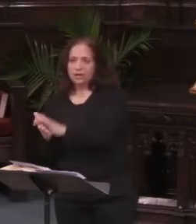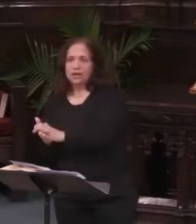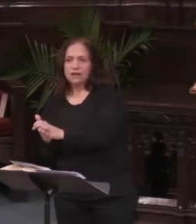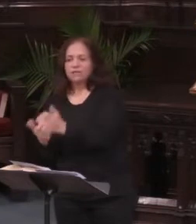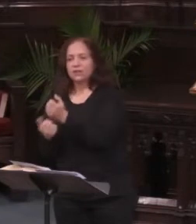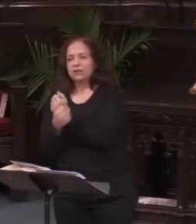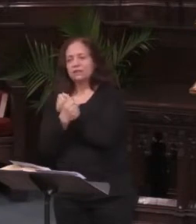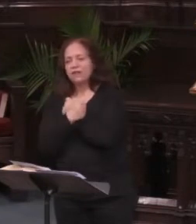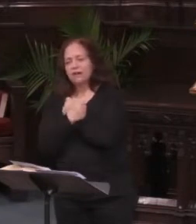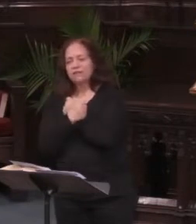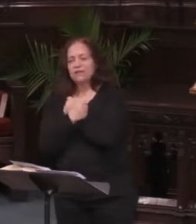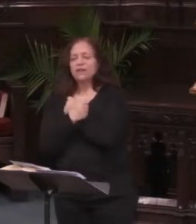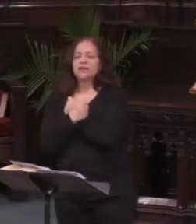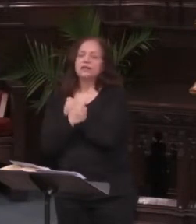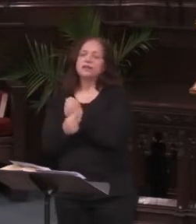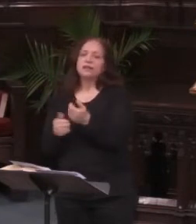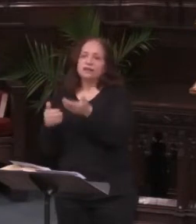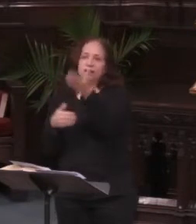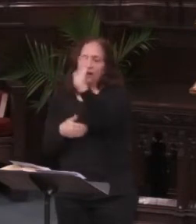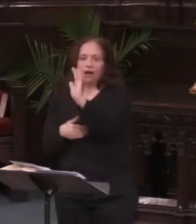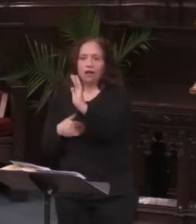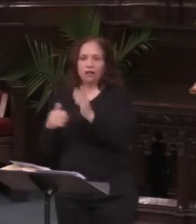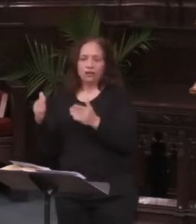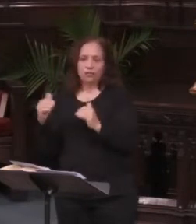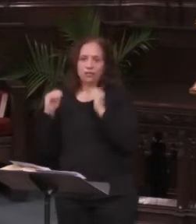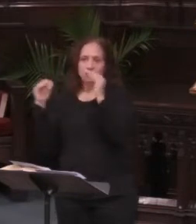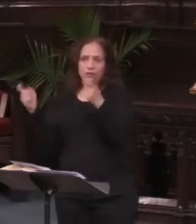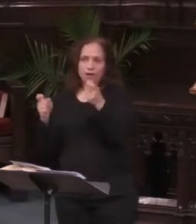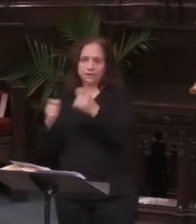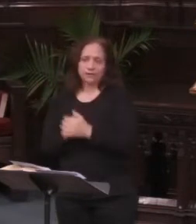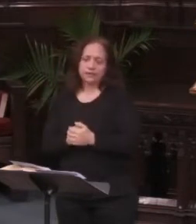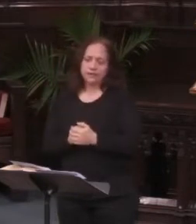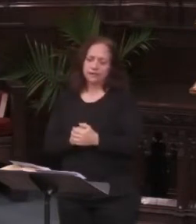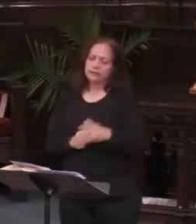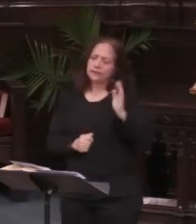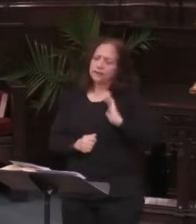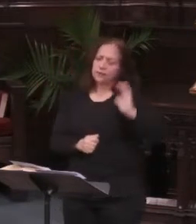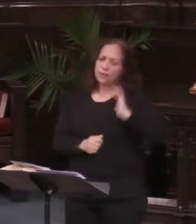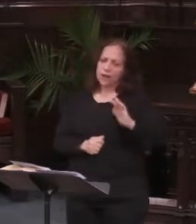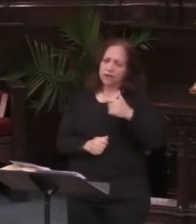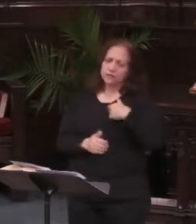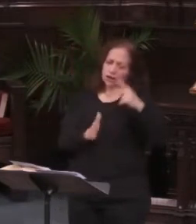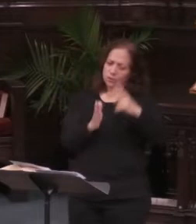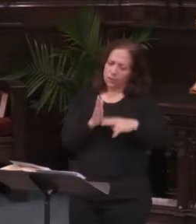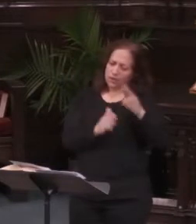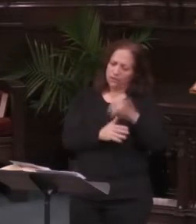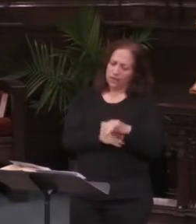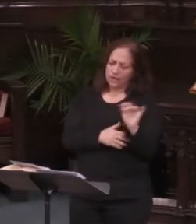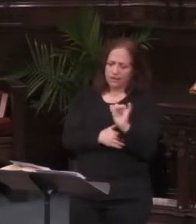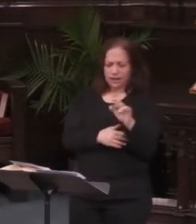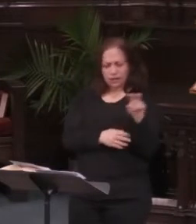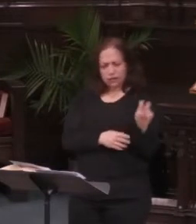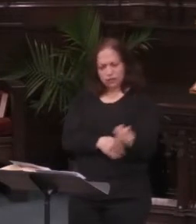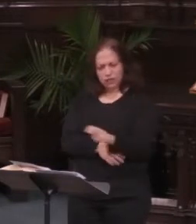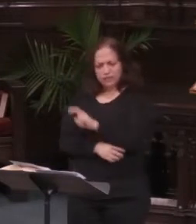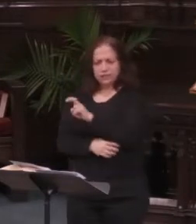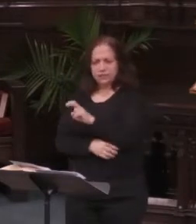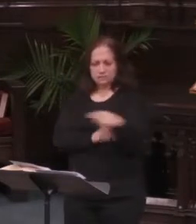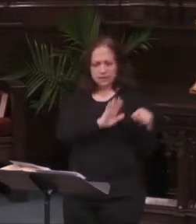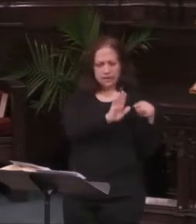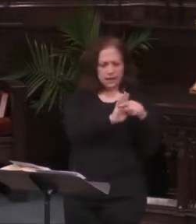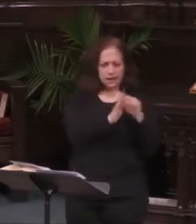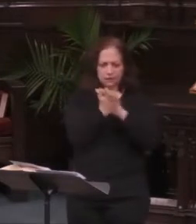a loving and benevolent God. In the past, I read this as a transition from